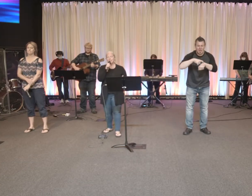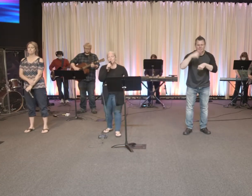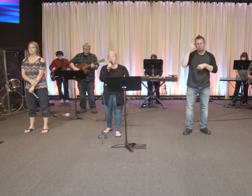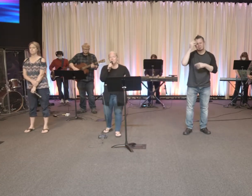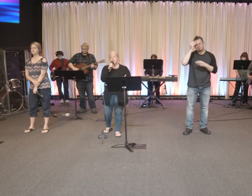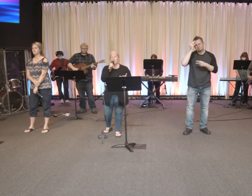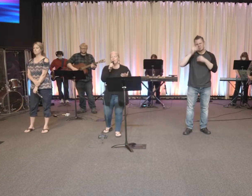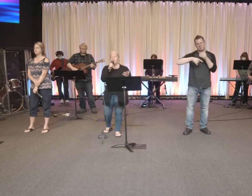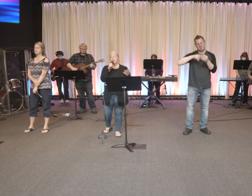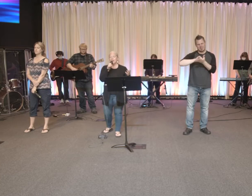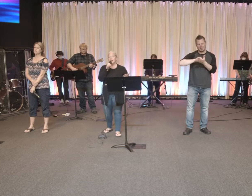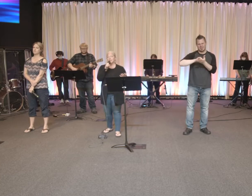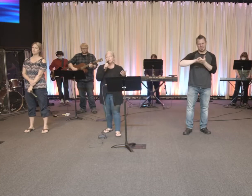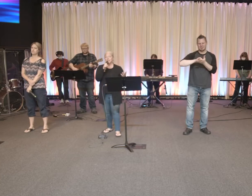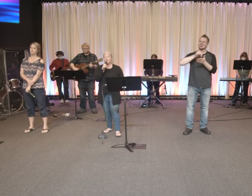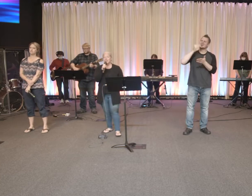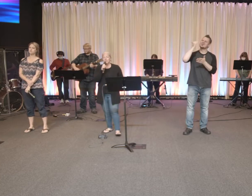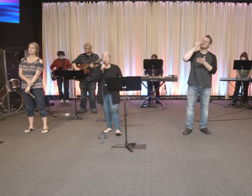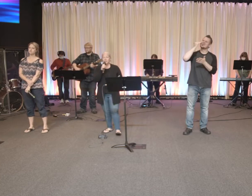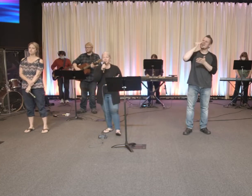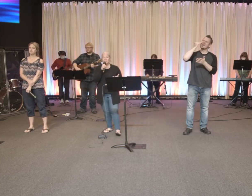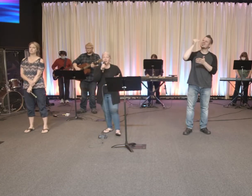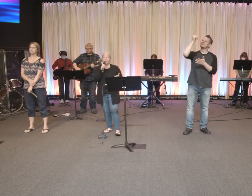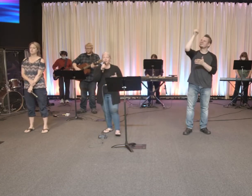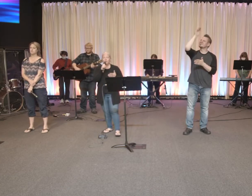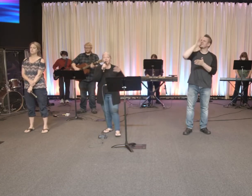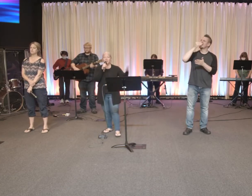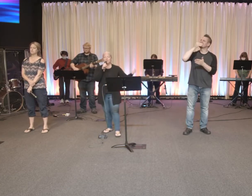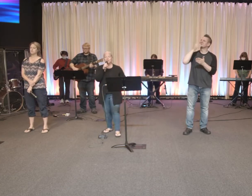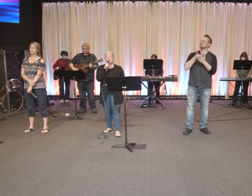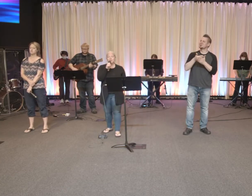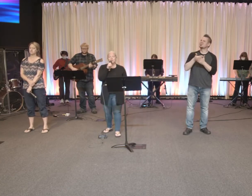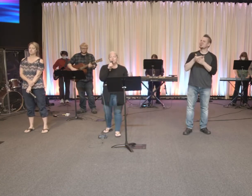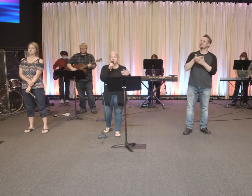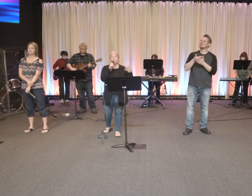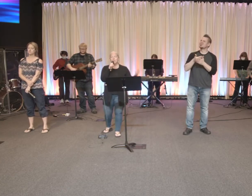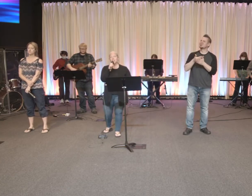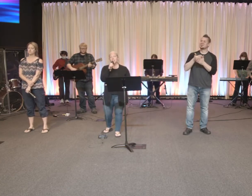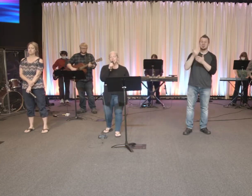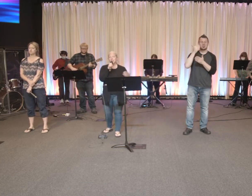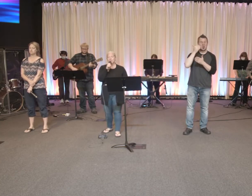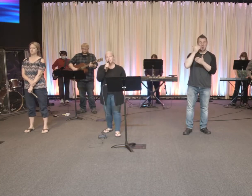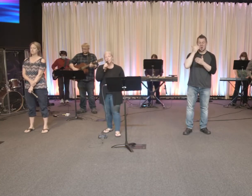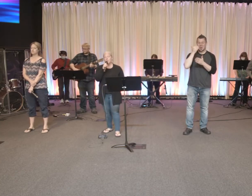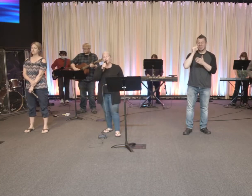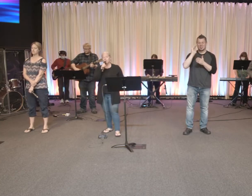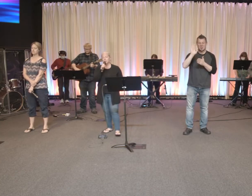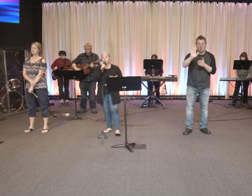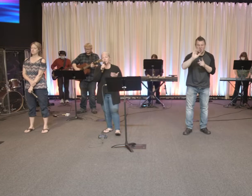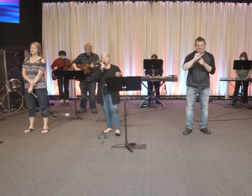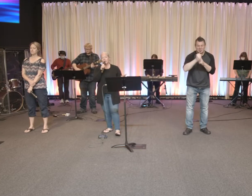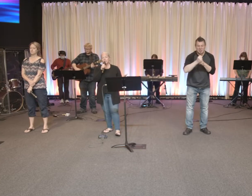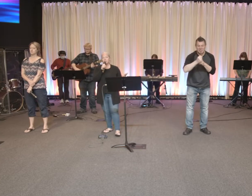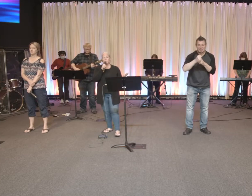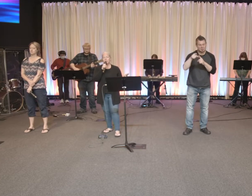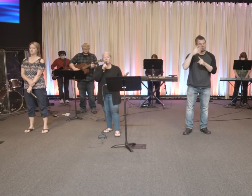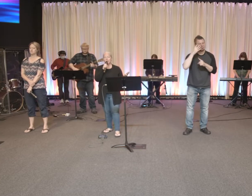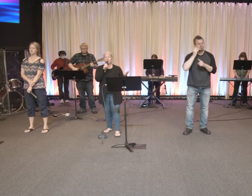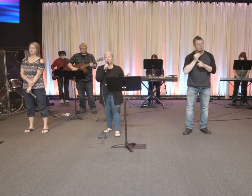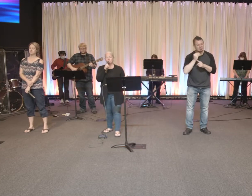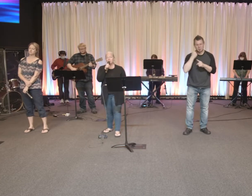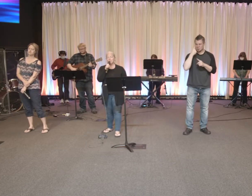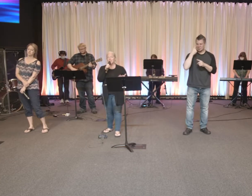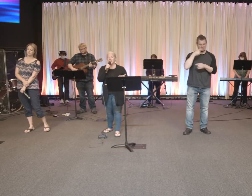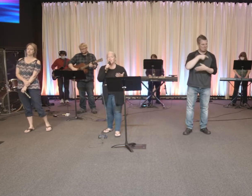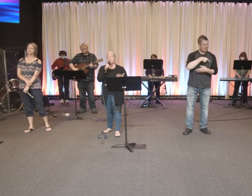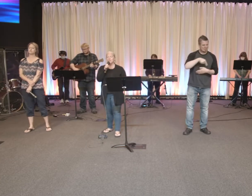that? Knowing that God is good and knowing the situations and the things you've walked through this past week, where